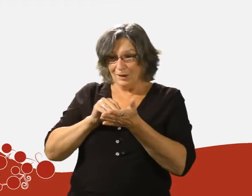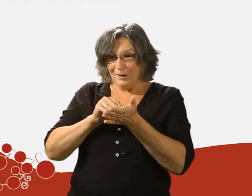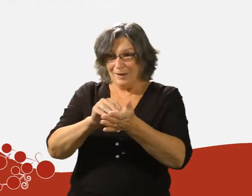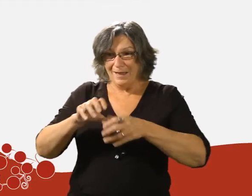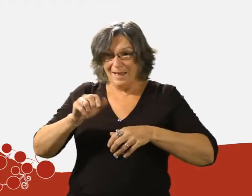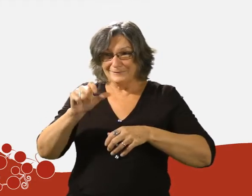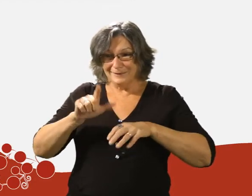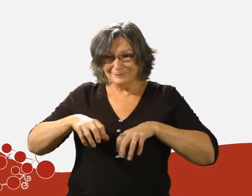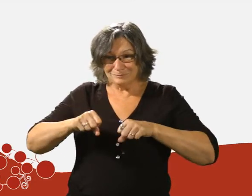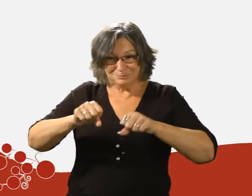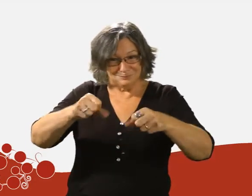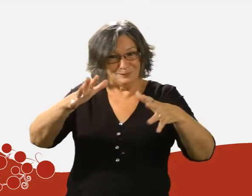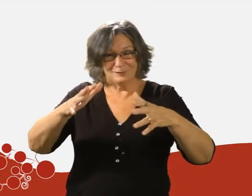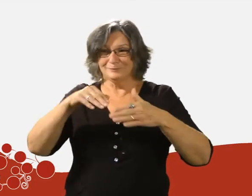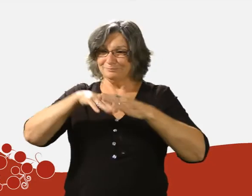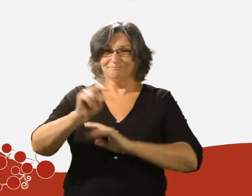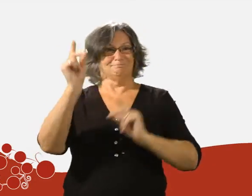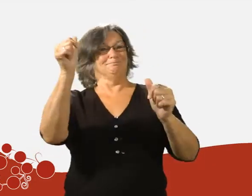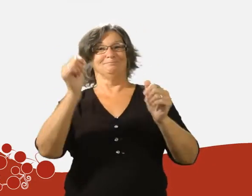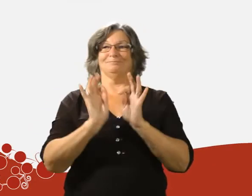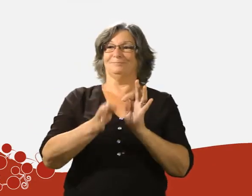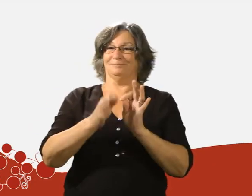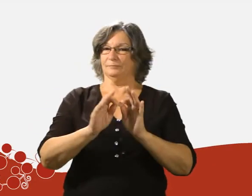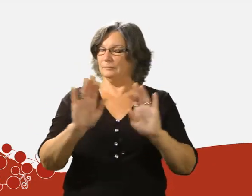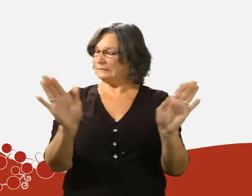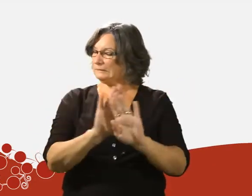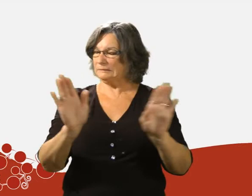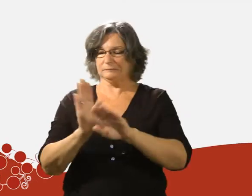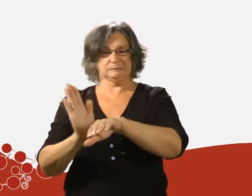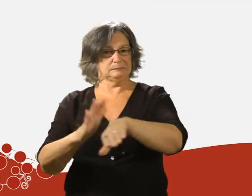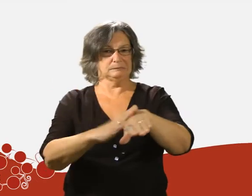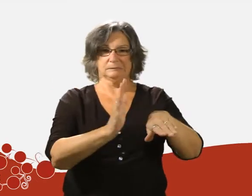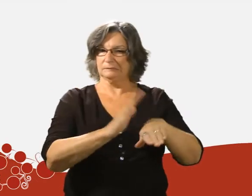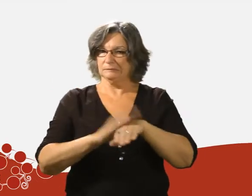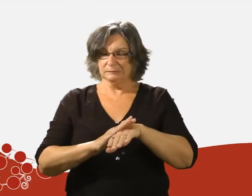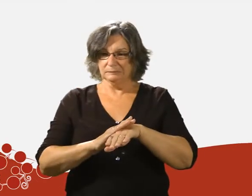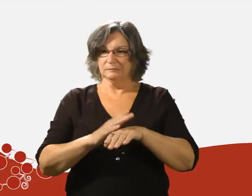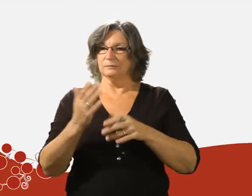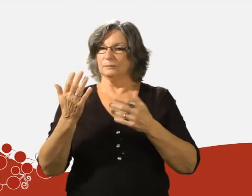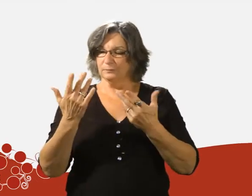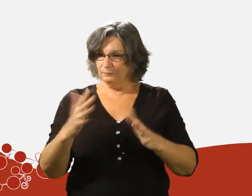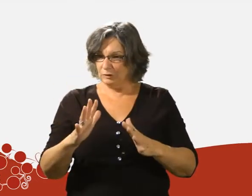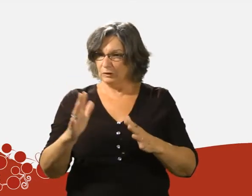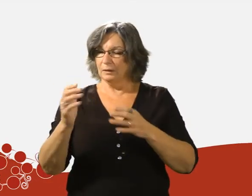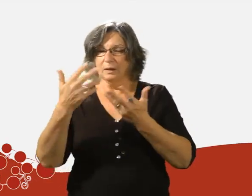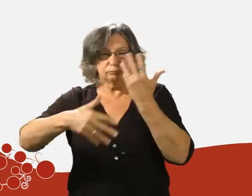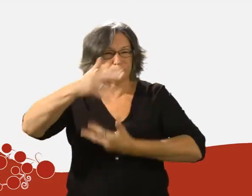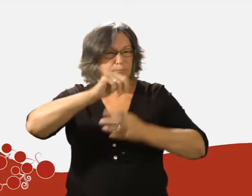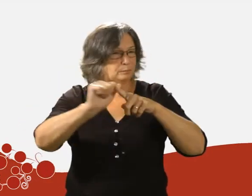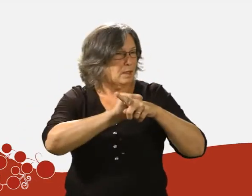Remember, learning this language does not qualify you as an interpreter. If this is something you want to pursue, I